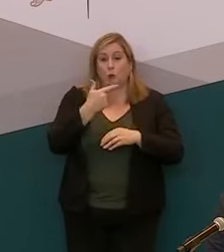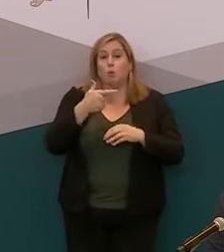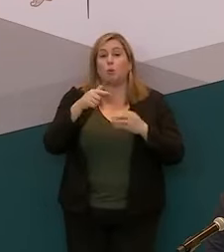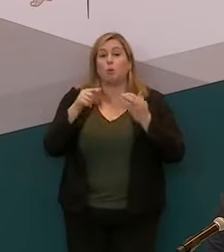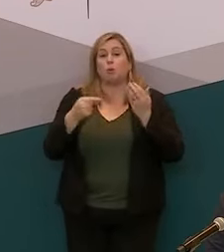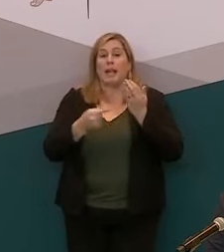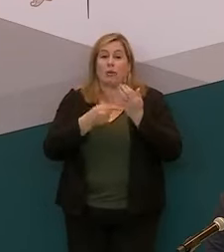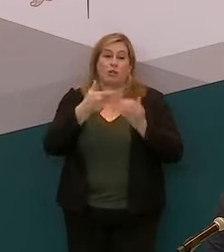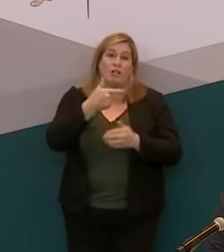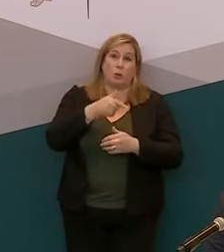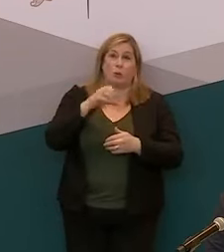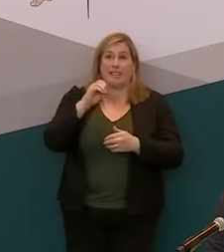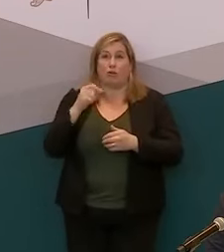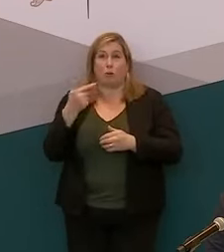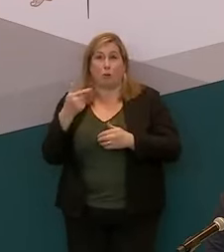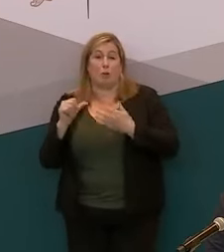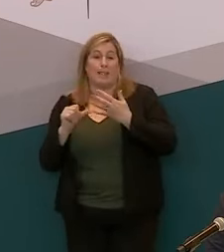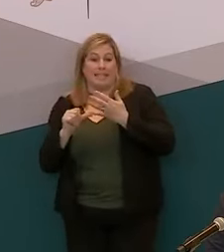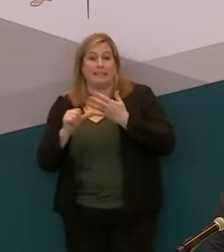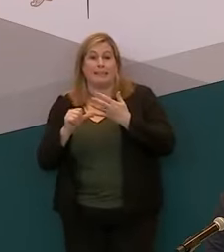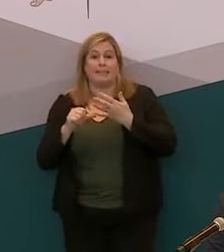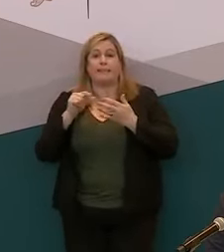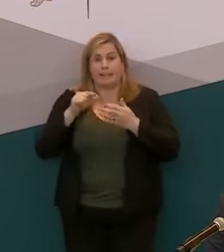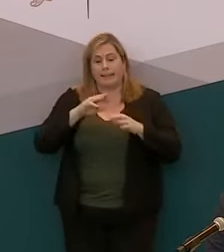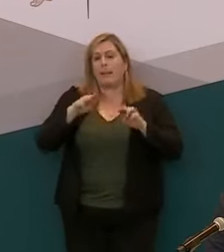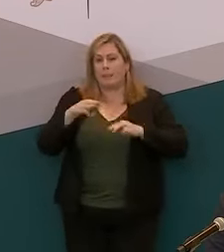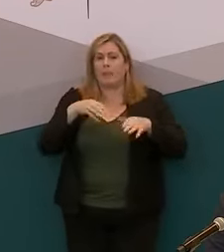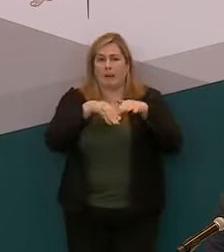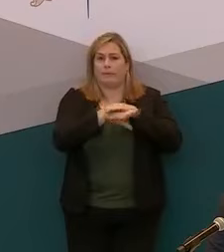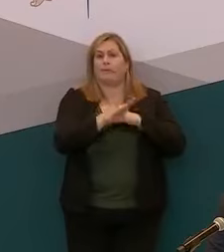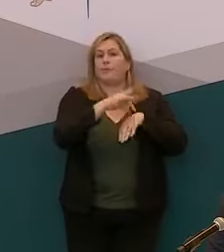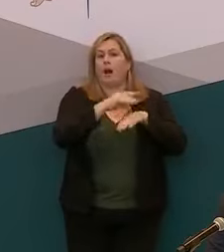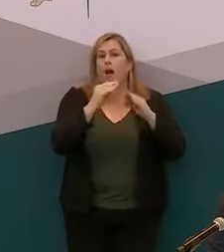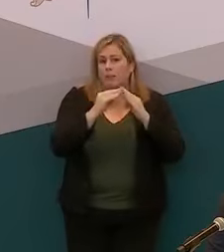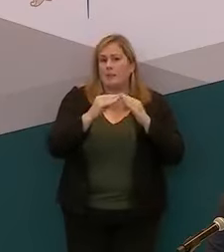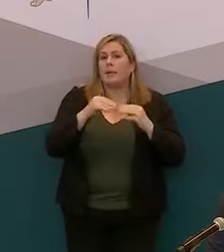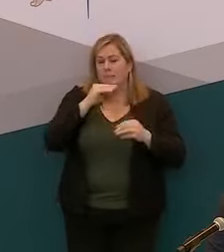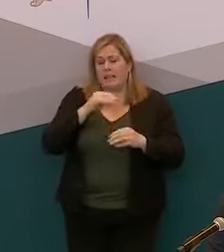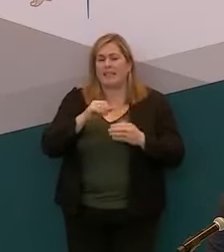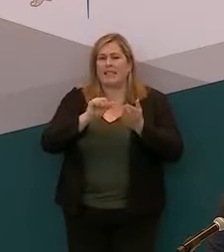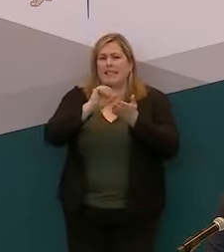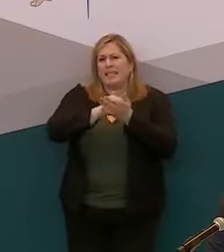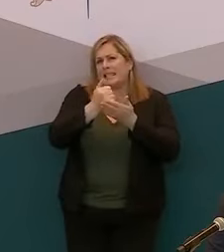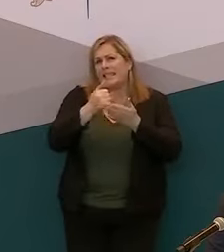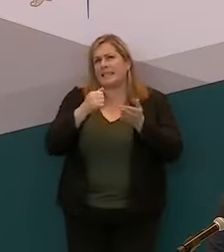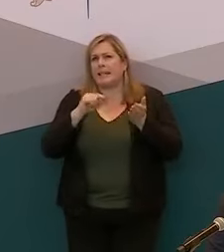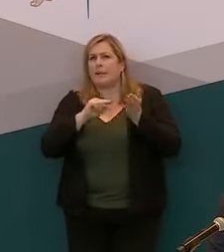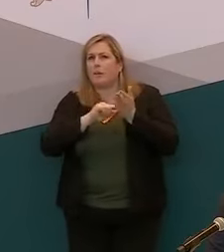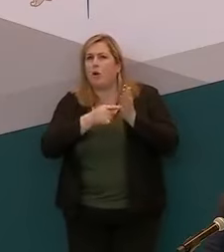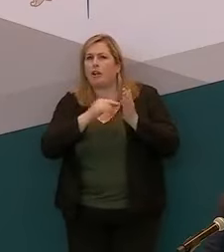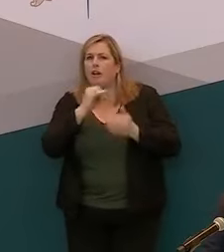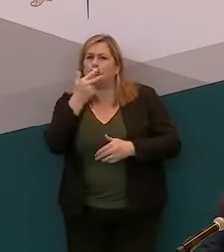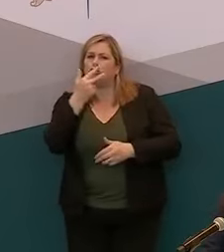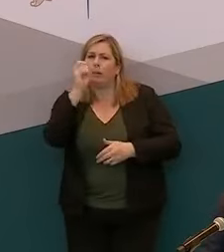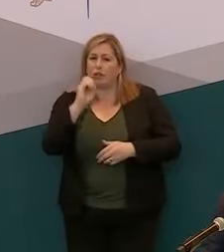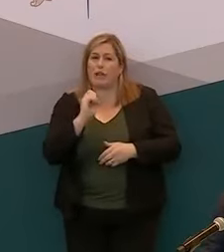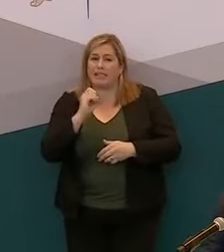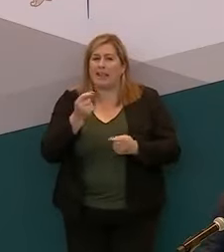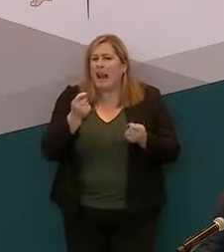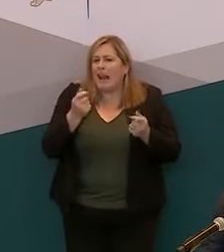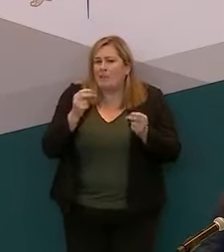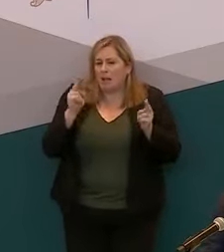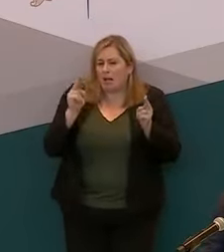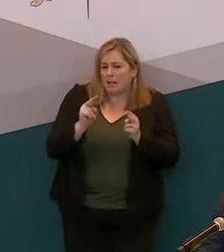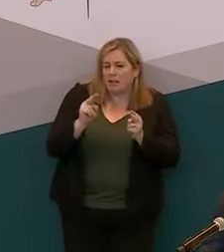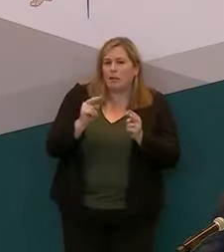2,2026 of those cases were hospitalised. That's 16.3%, a slight drop, you'll note. Admitted